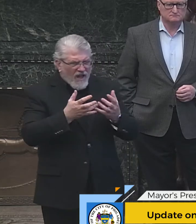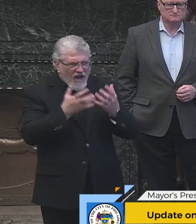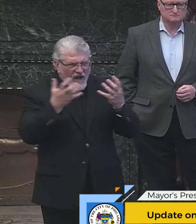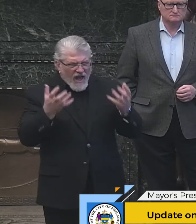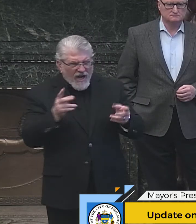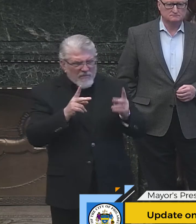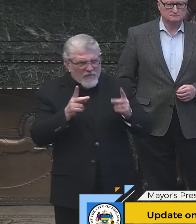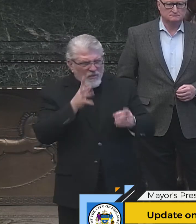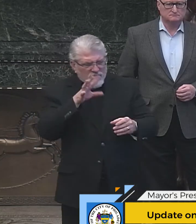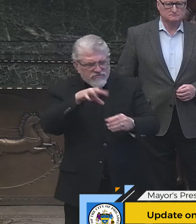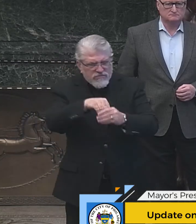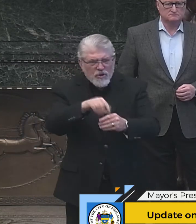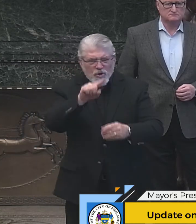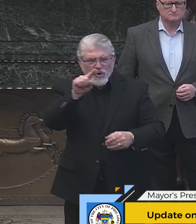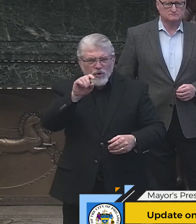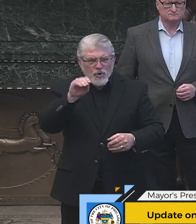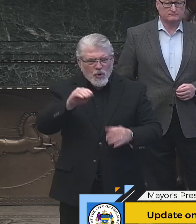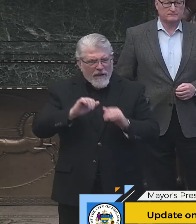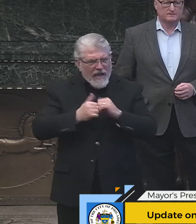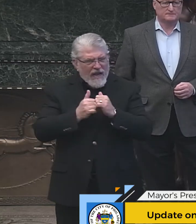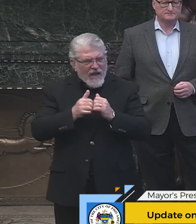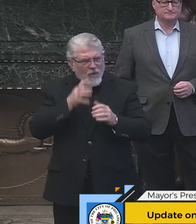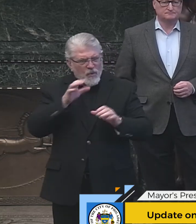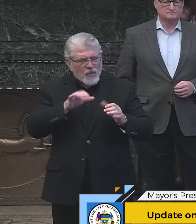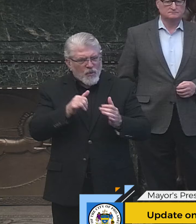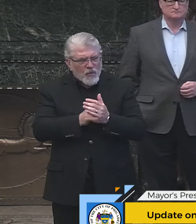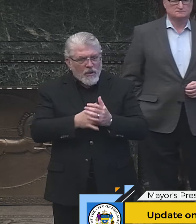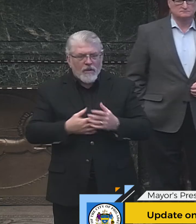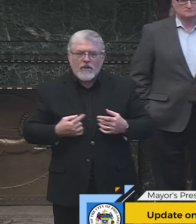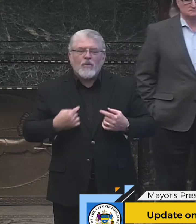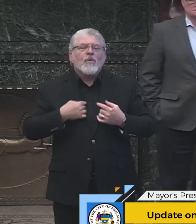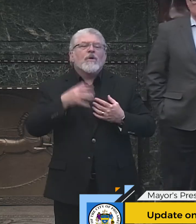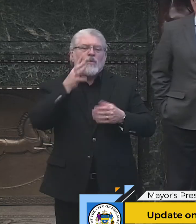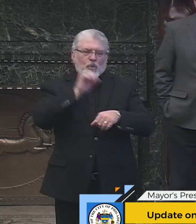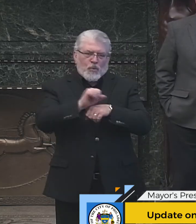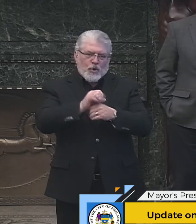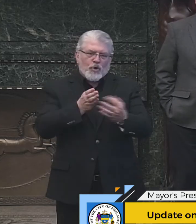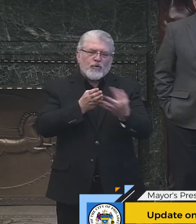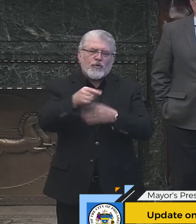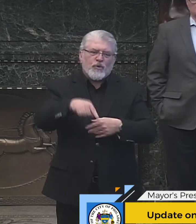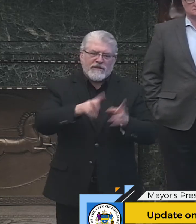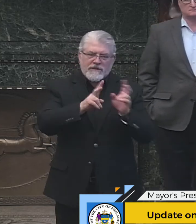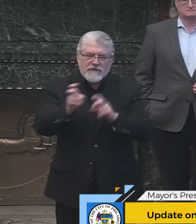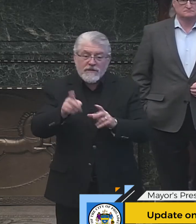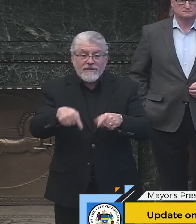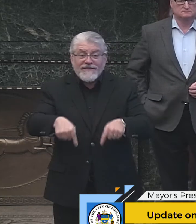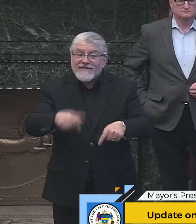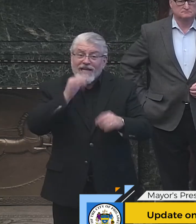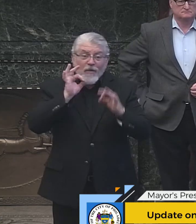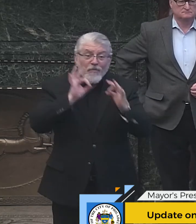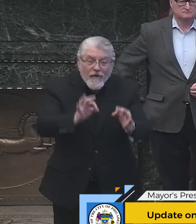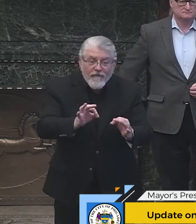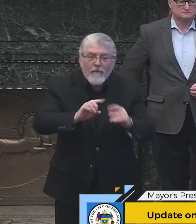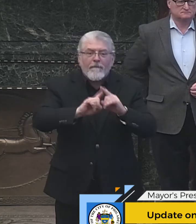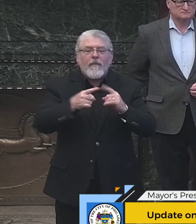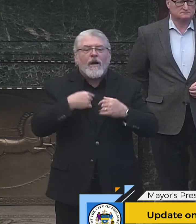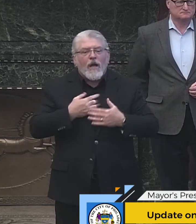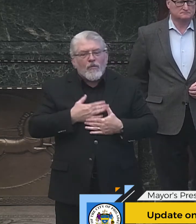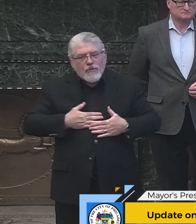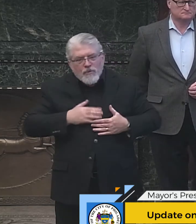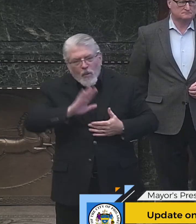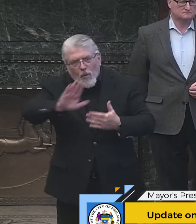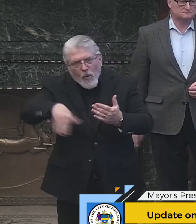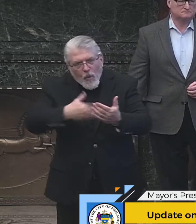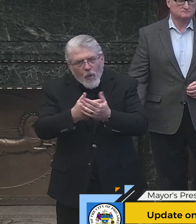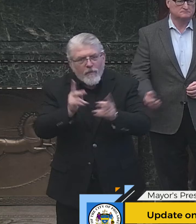again, none of these situations are ideal, but we appreciate the public's patience and council's partnership as we